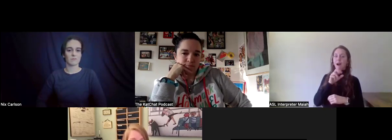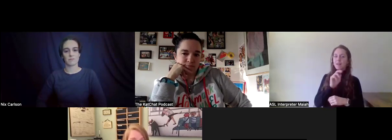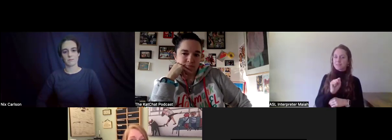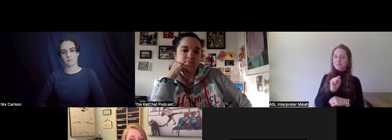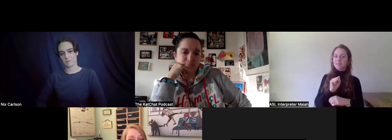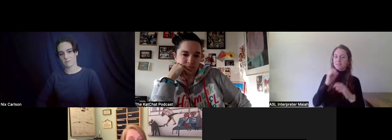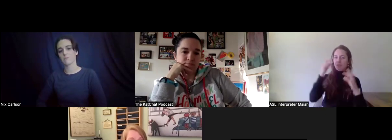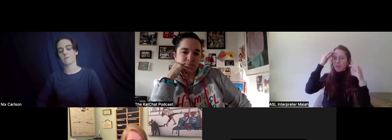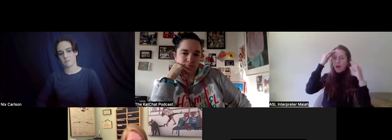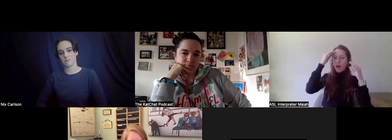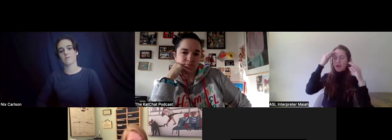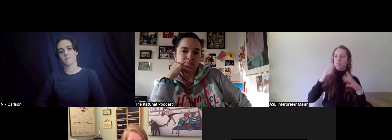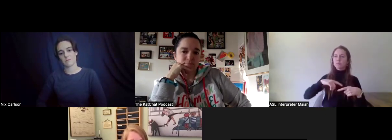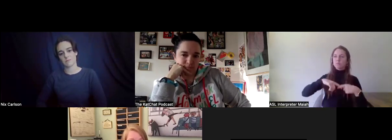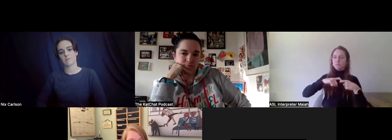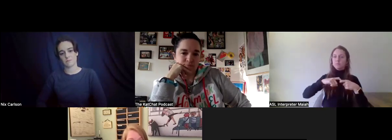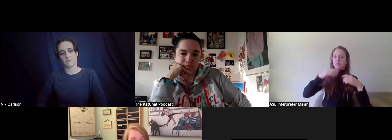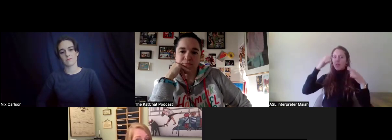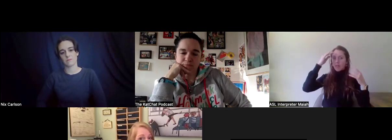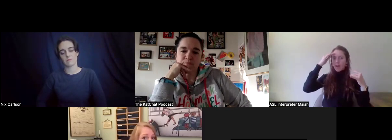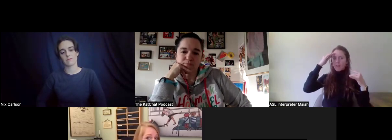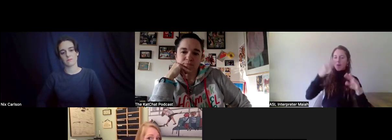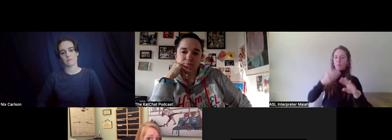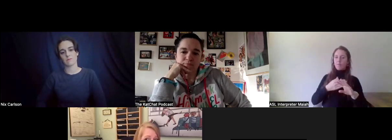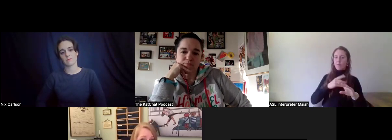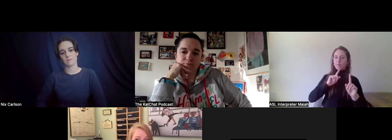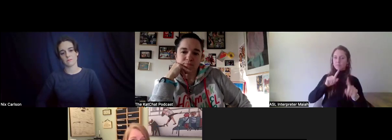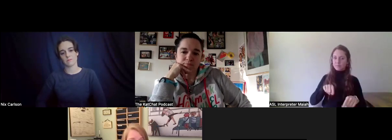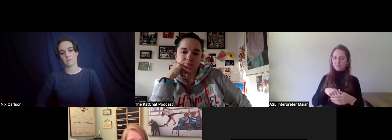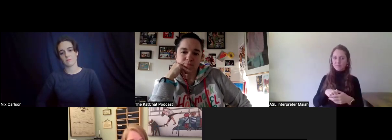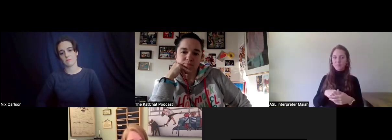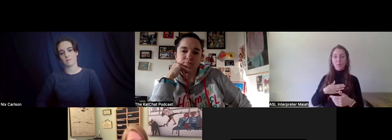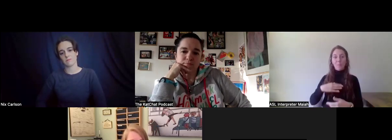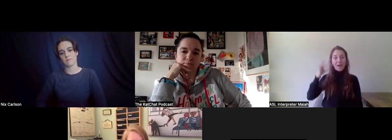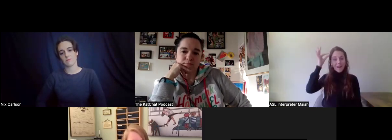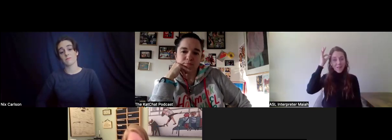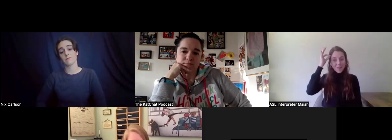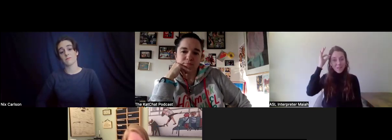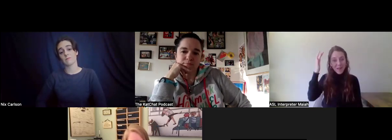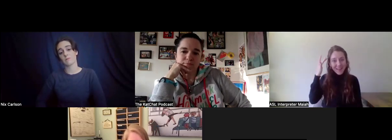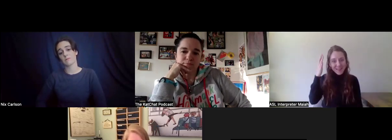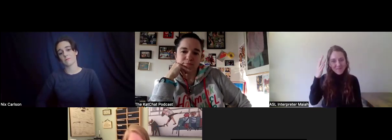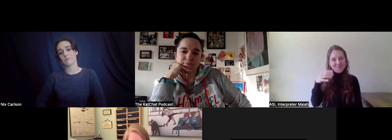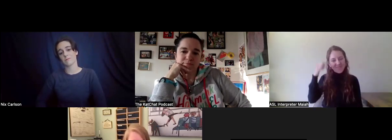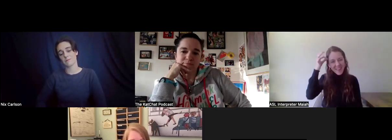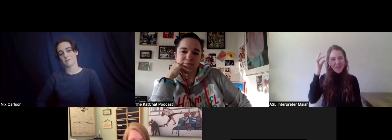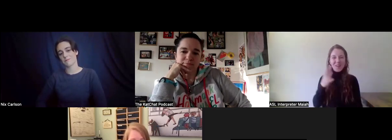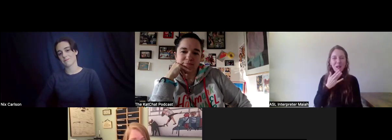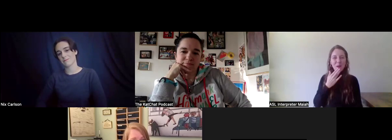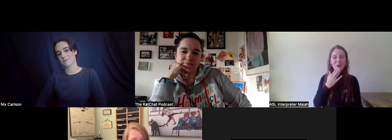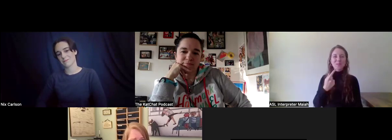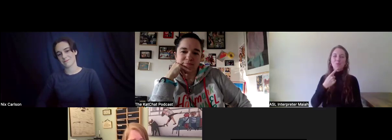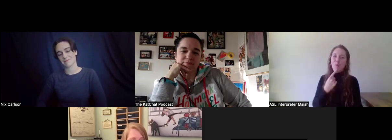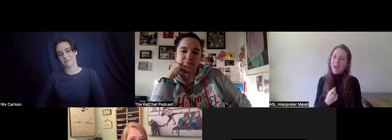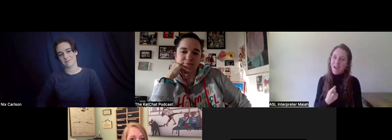response and be thoughtful because look at the color of my hair. I'm a redhead. I'm Italian, Scottish, and Irish. I want to be